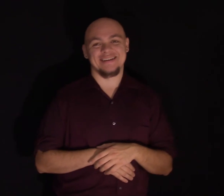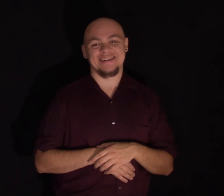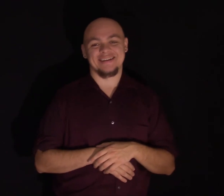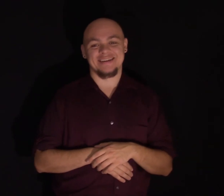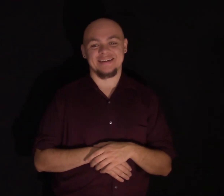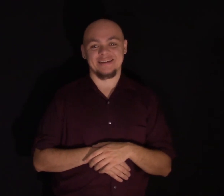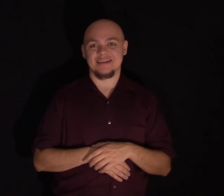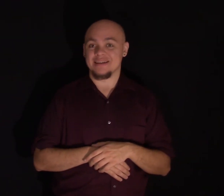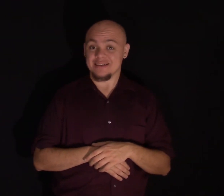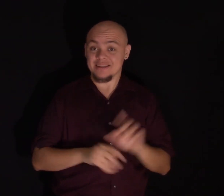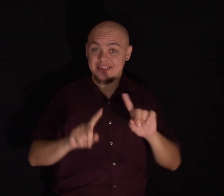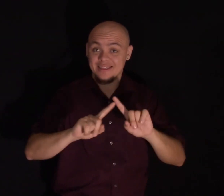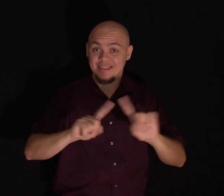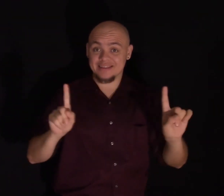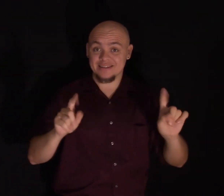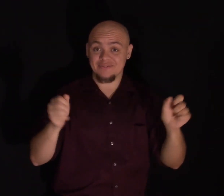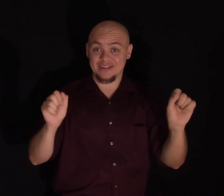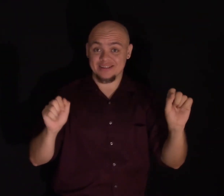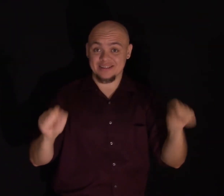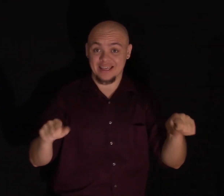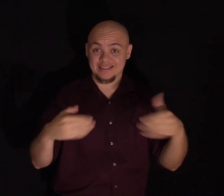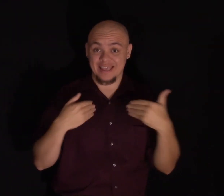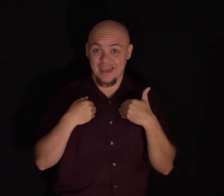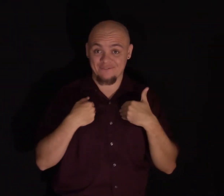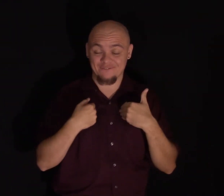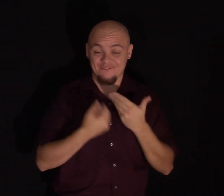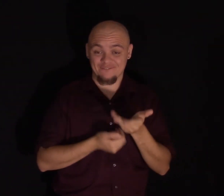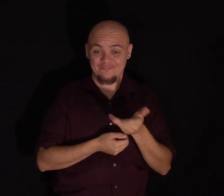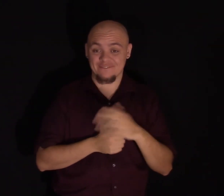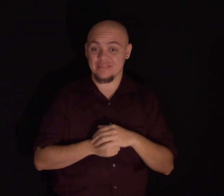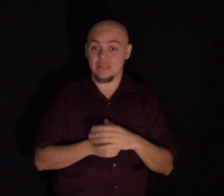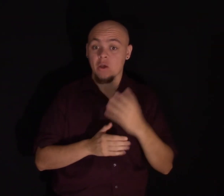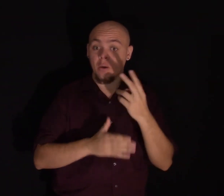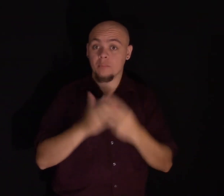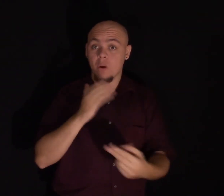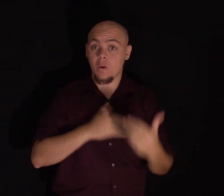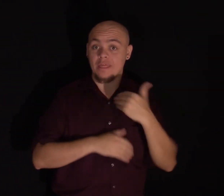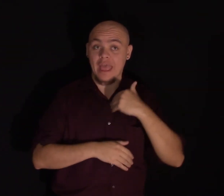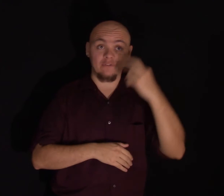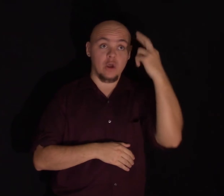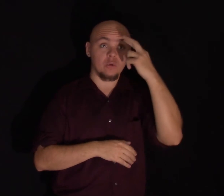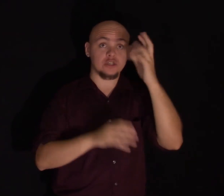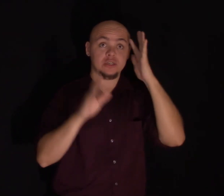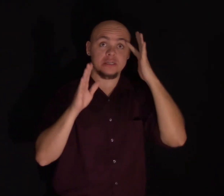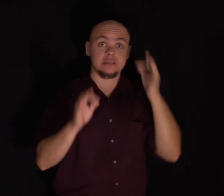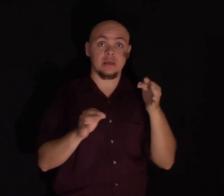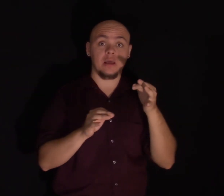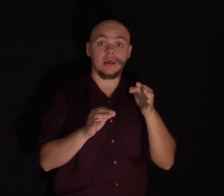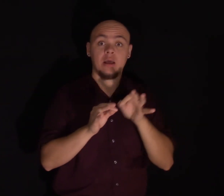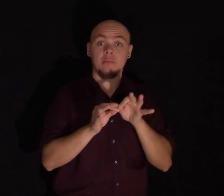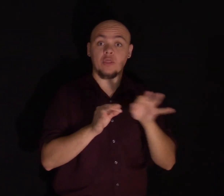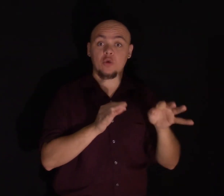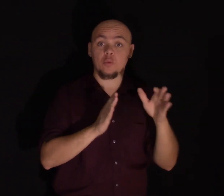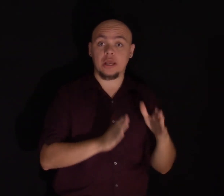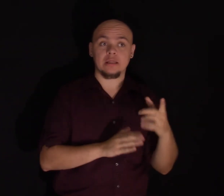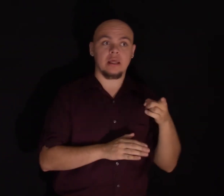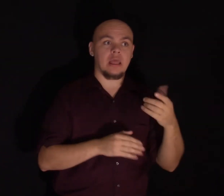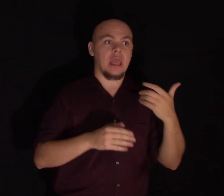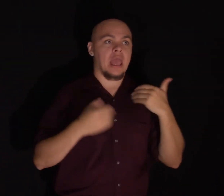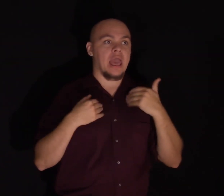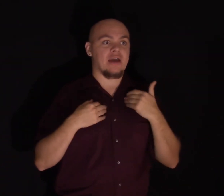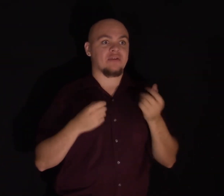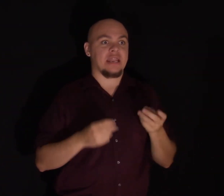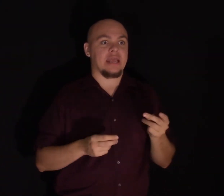there is a difference both brains have a rational decision maker in them but the procrastinator's brain also has an instant